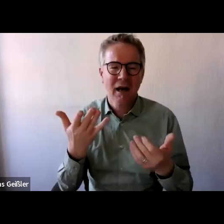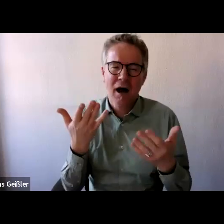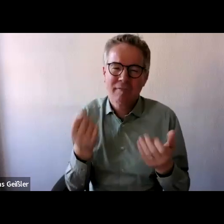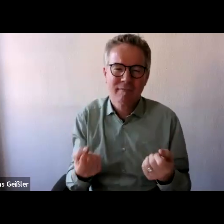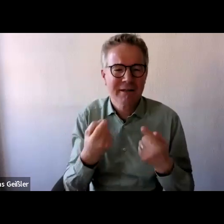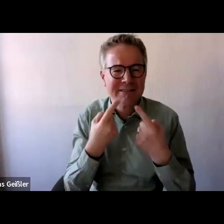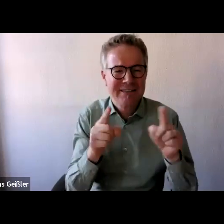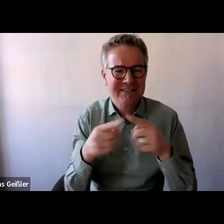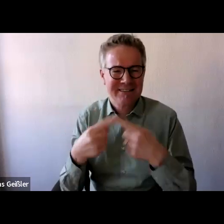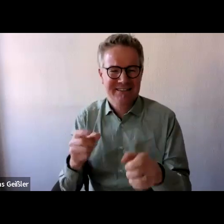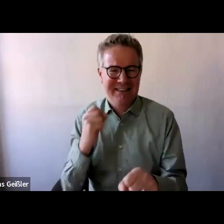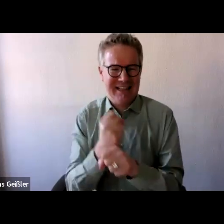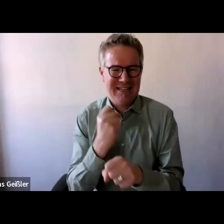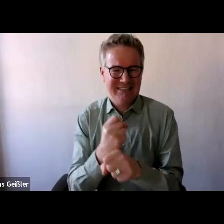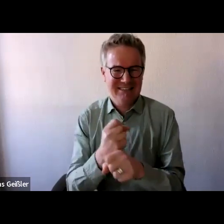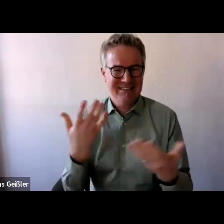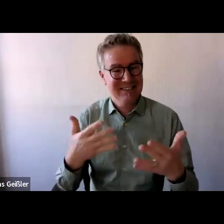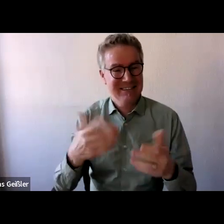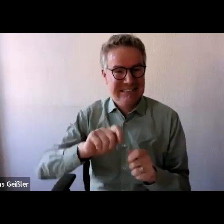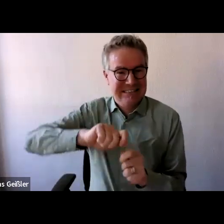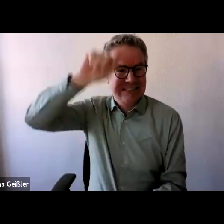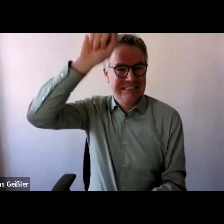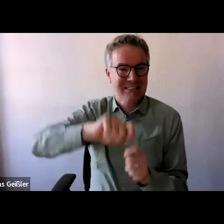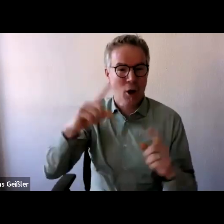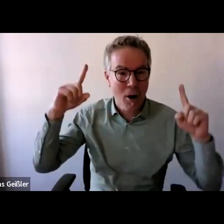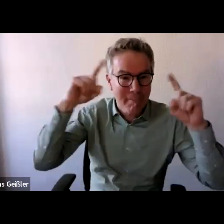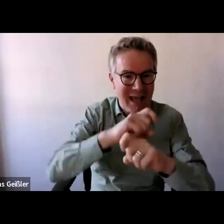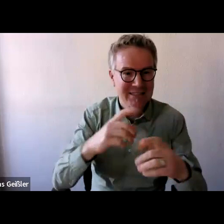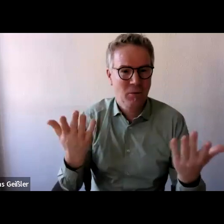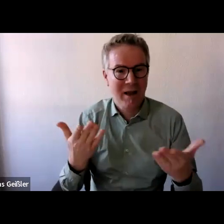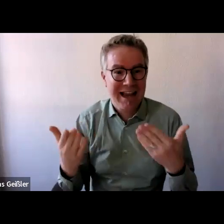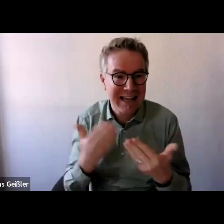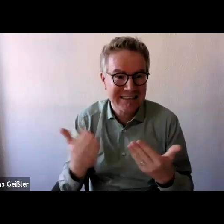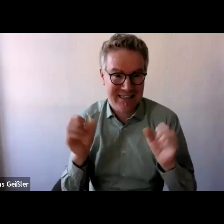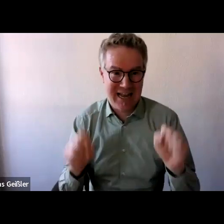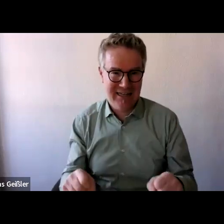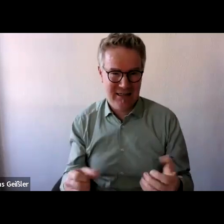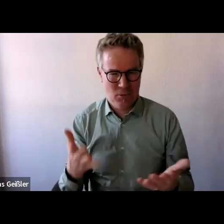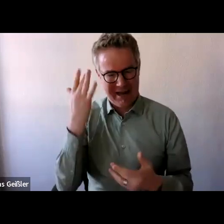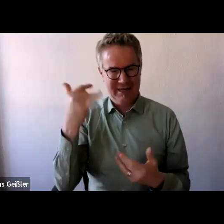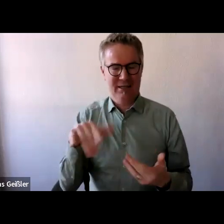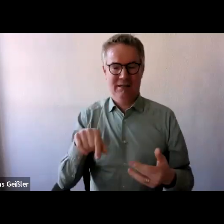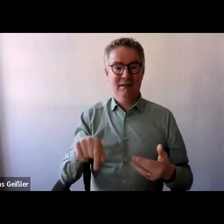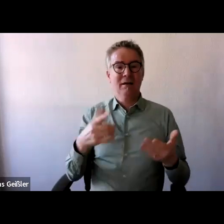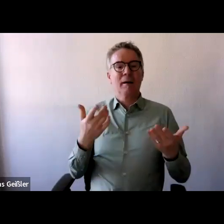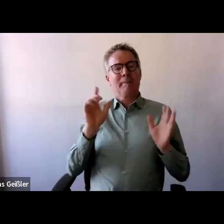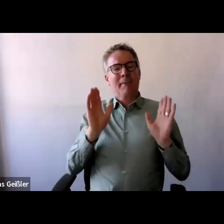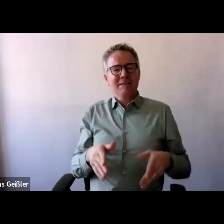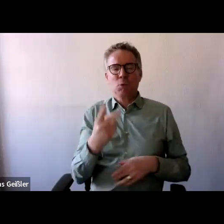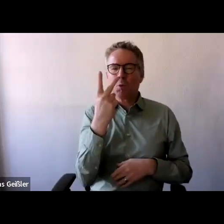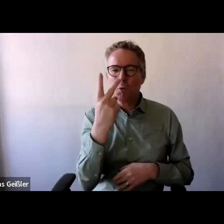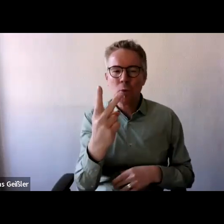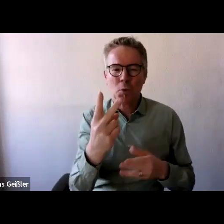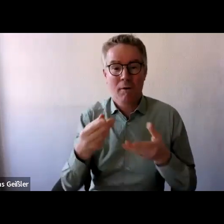were they? I'm asking because there are multiple tasks that look at that have different